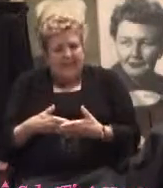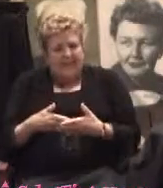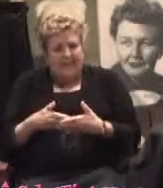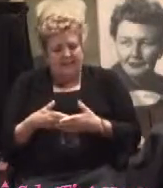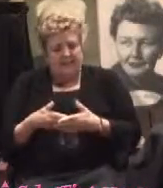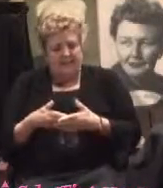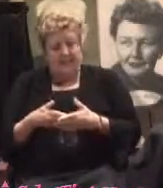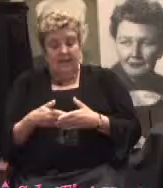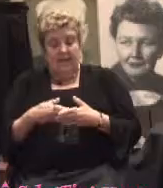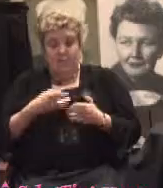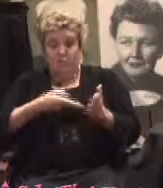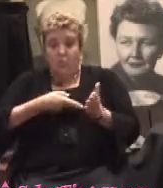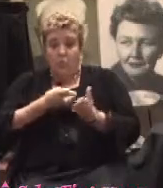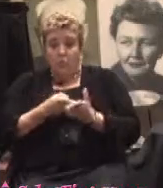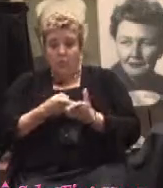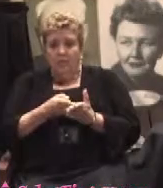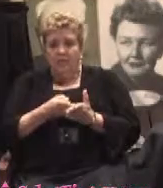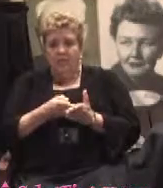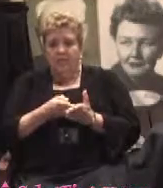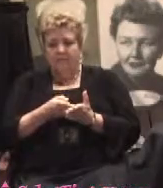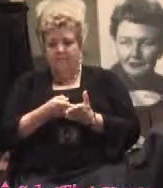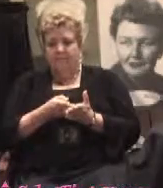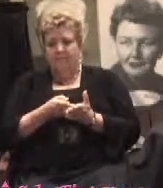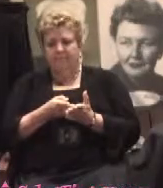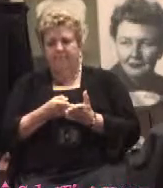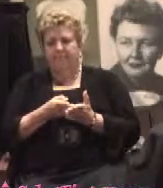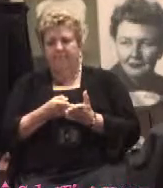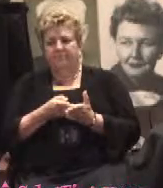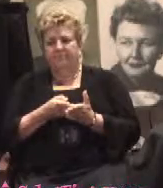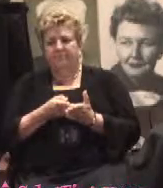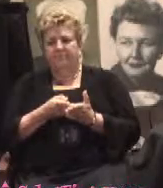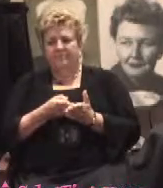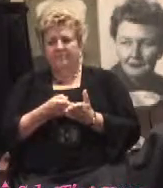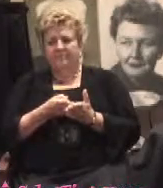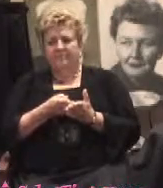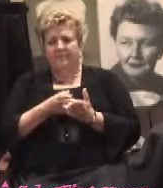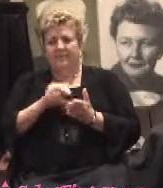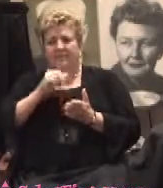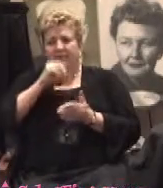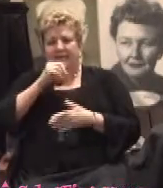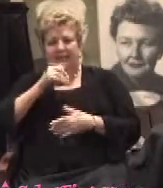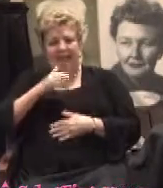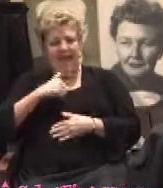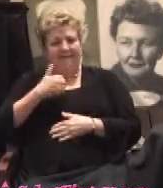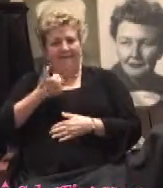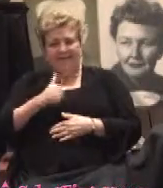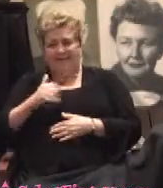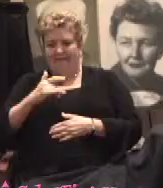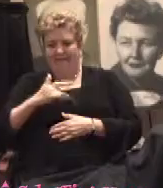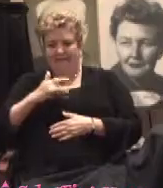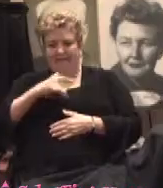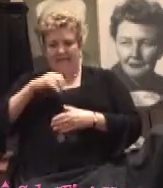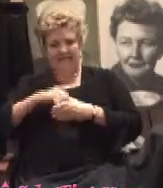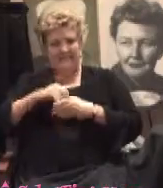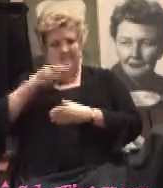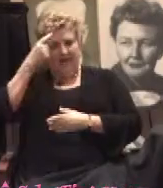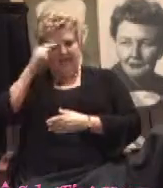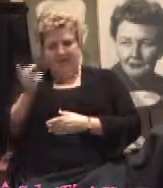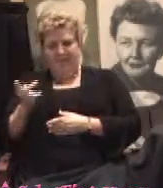But the truth is, I didn't have a feeling in me for them. I couldn't even feel